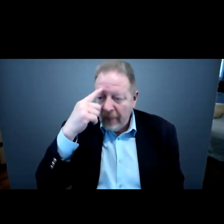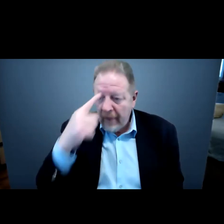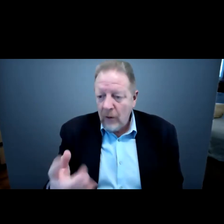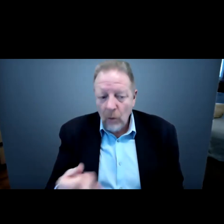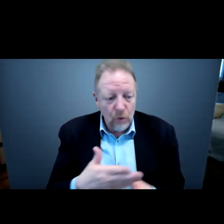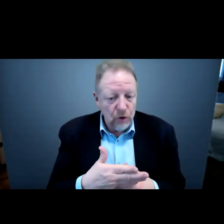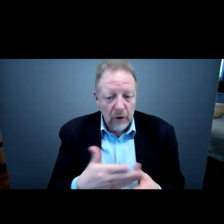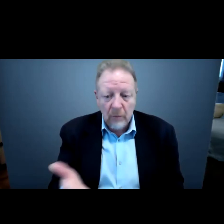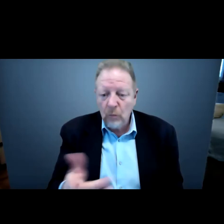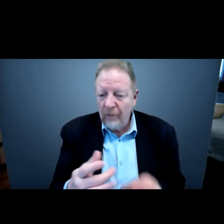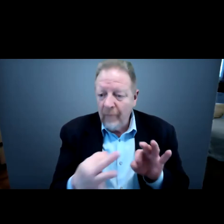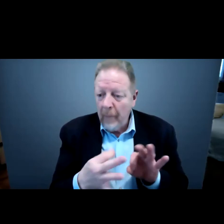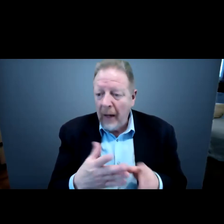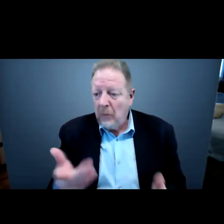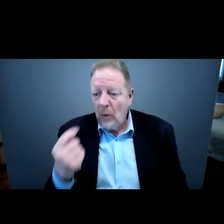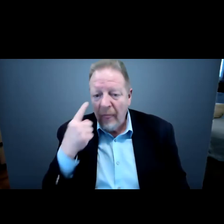share?